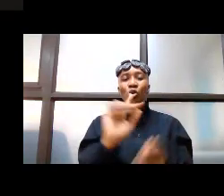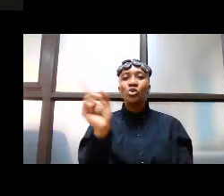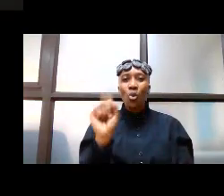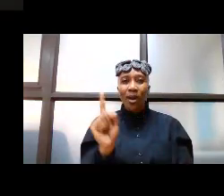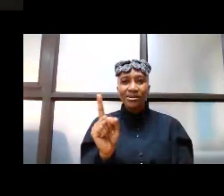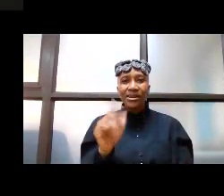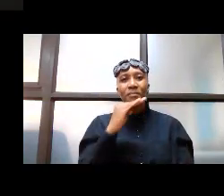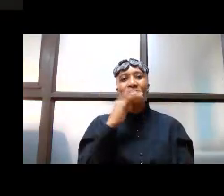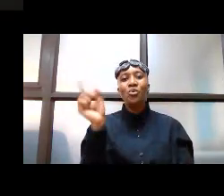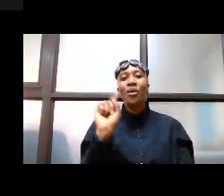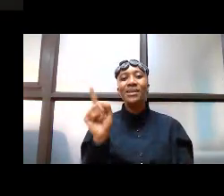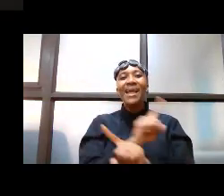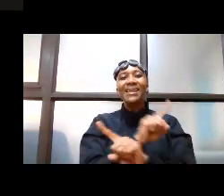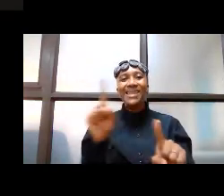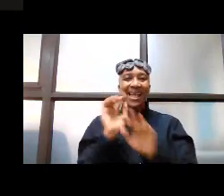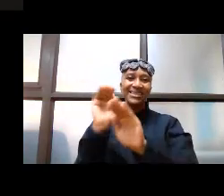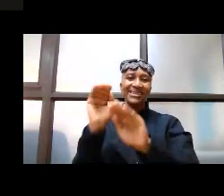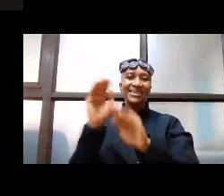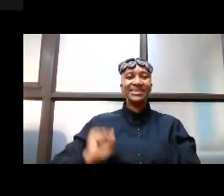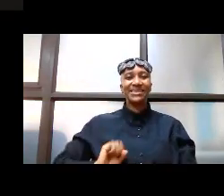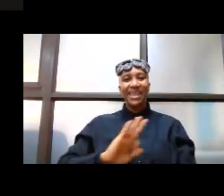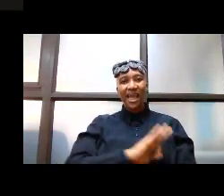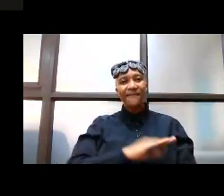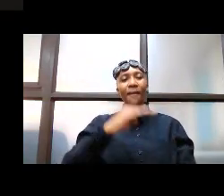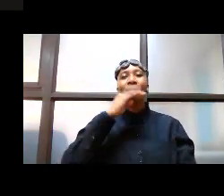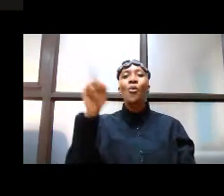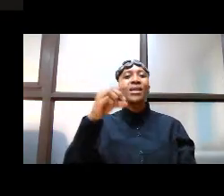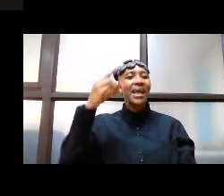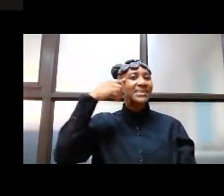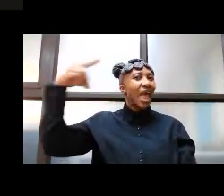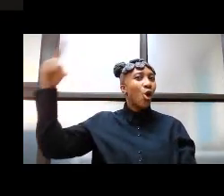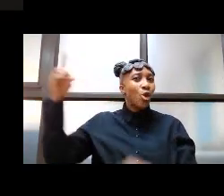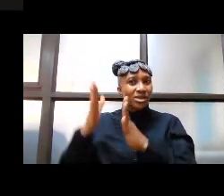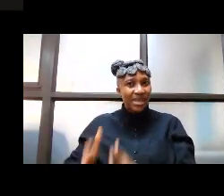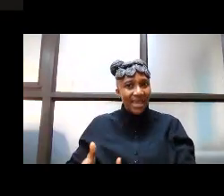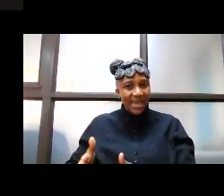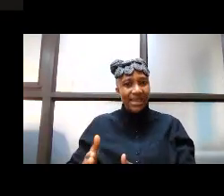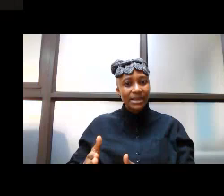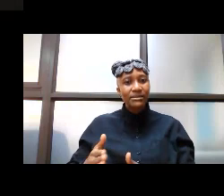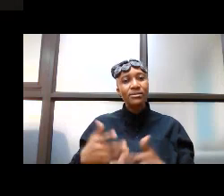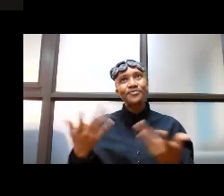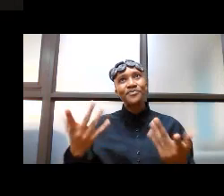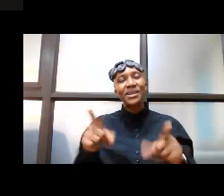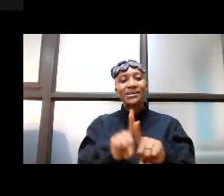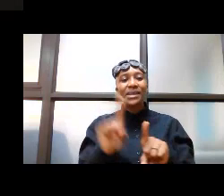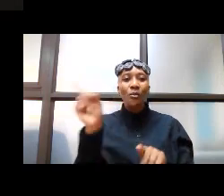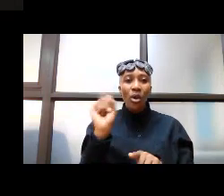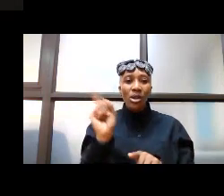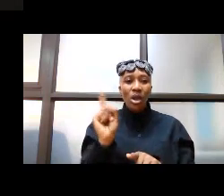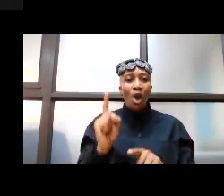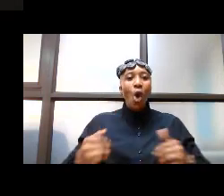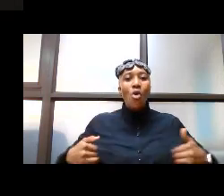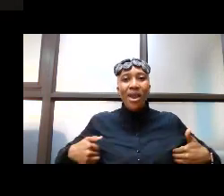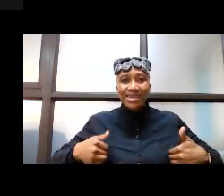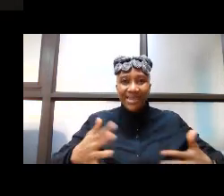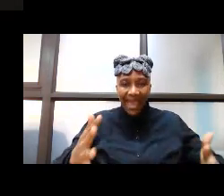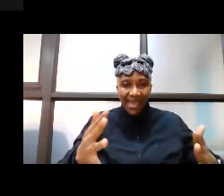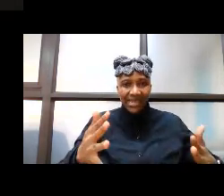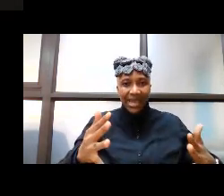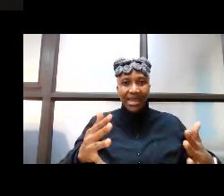non-teaching staff. Here I'm talking about the psychologist, O&M, orientation and mobility.